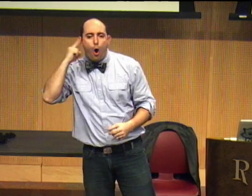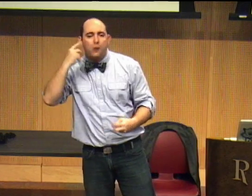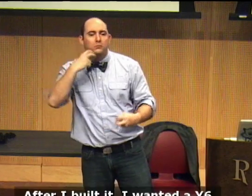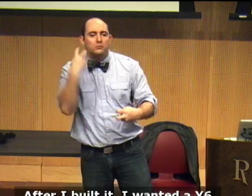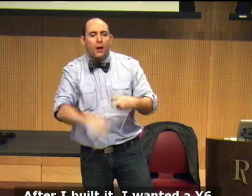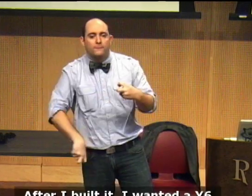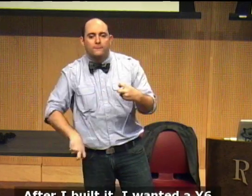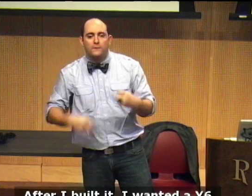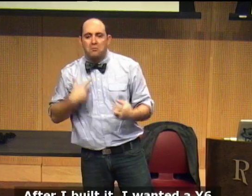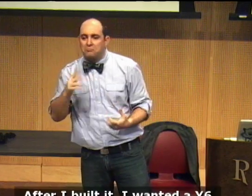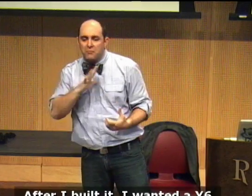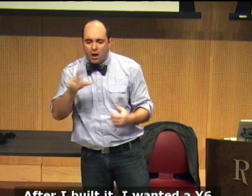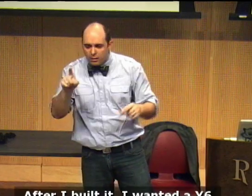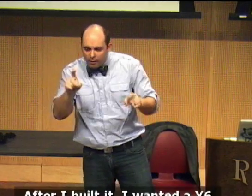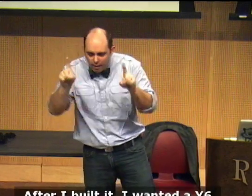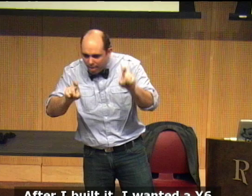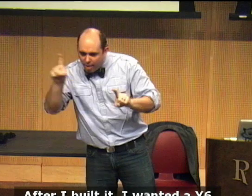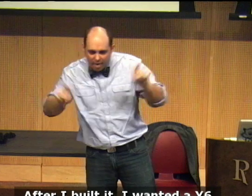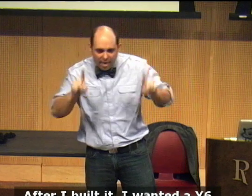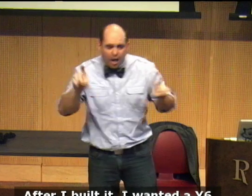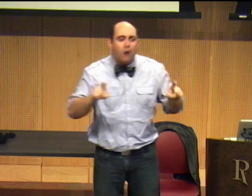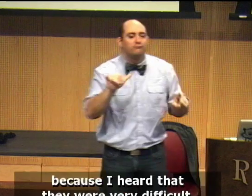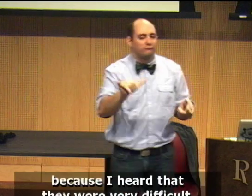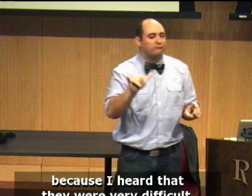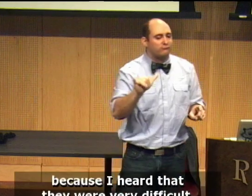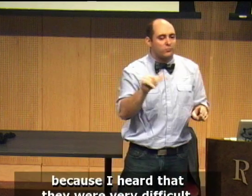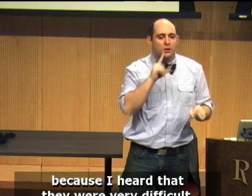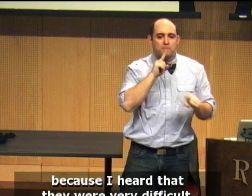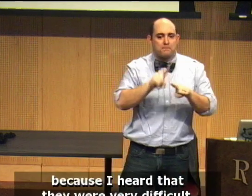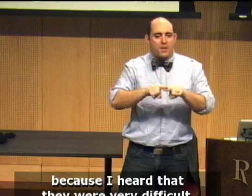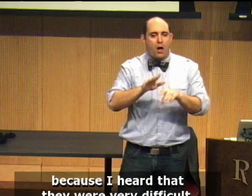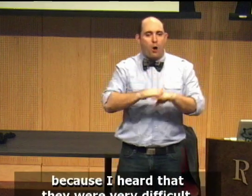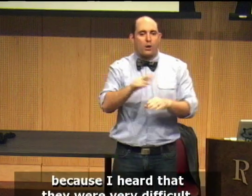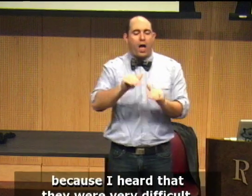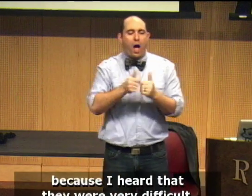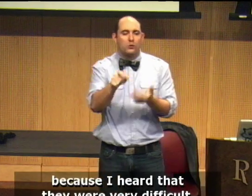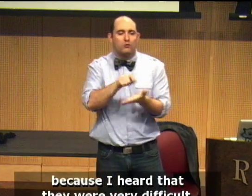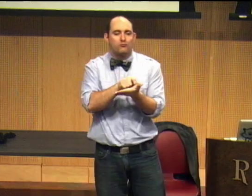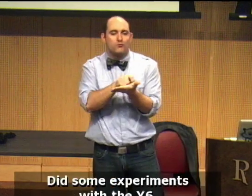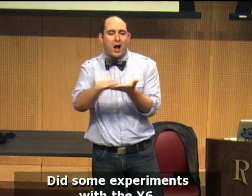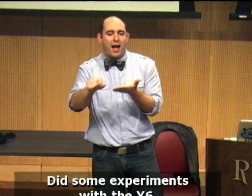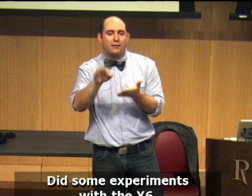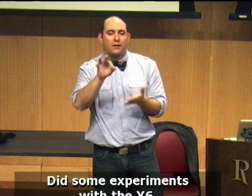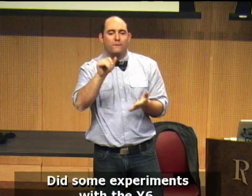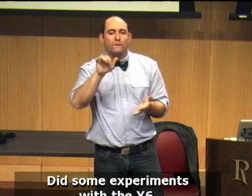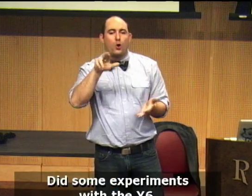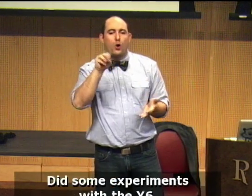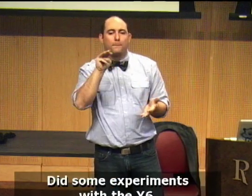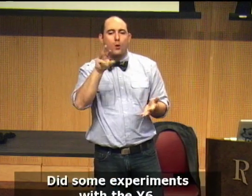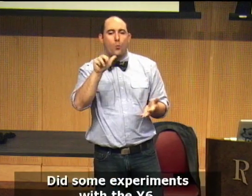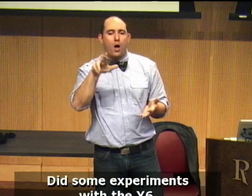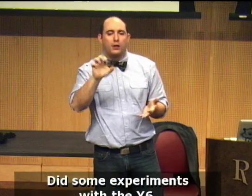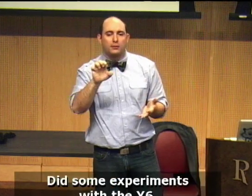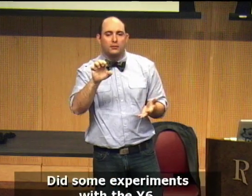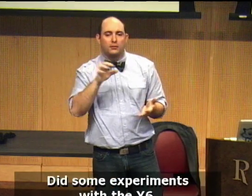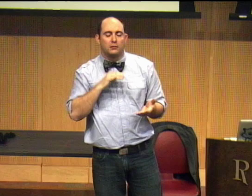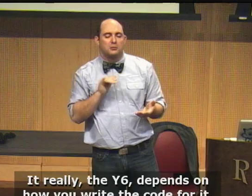After I built it, I wanted a Y6 because I heard that they were very difficult. Did some experiments with the Y6.